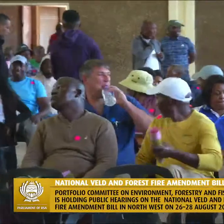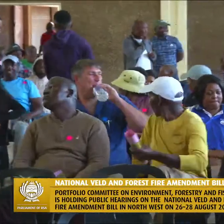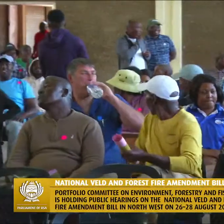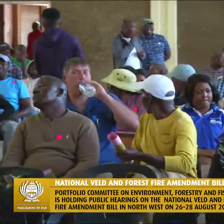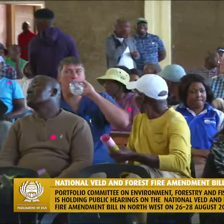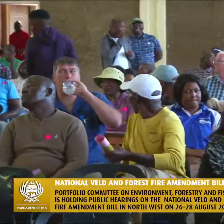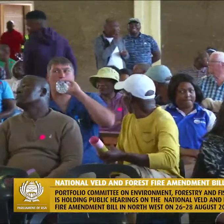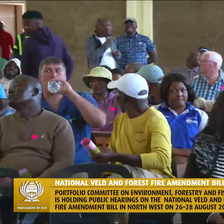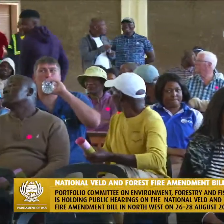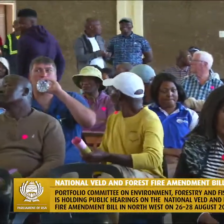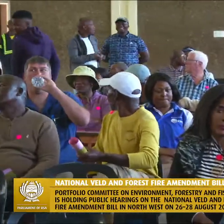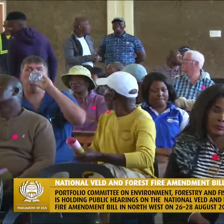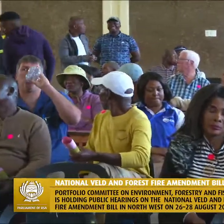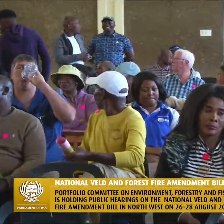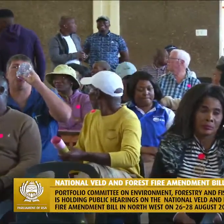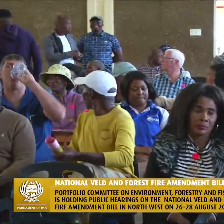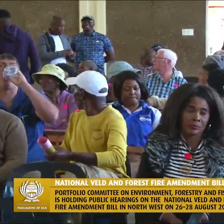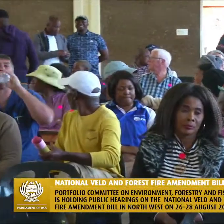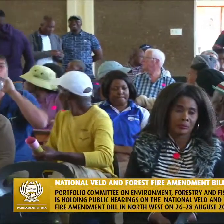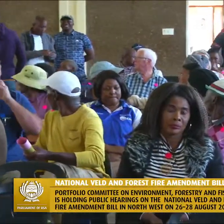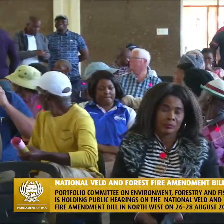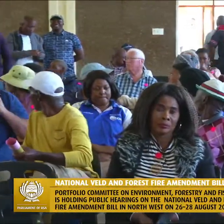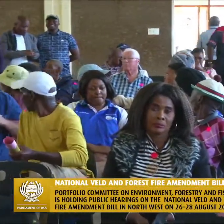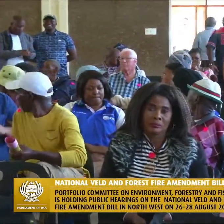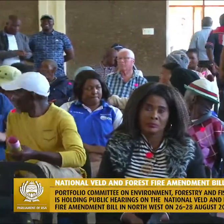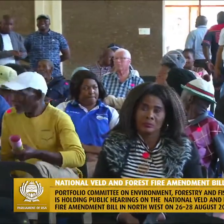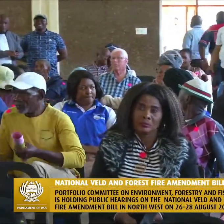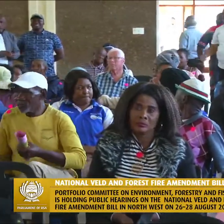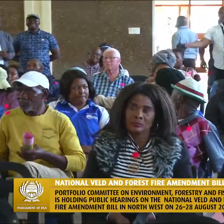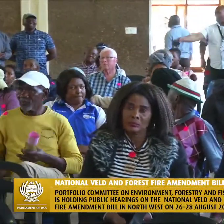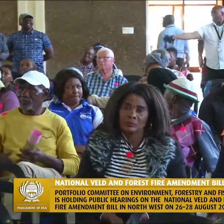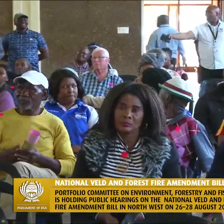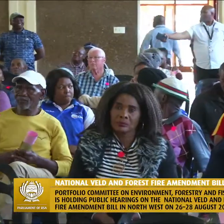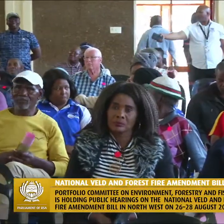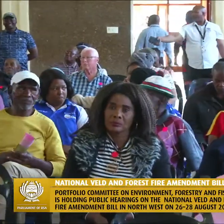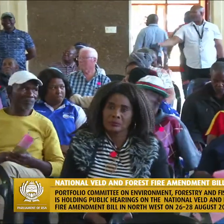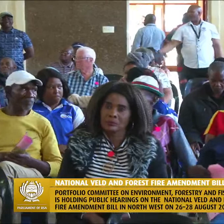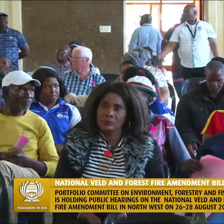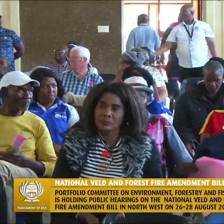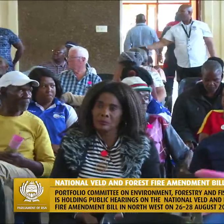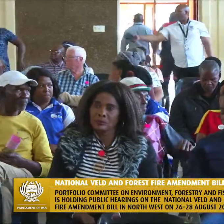he knows he's the last to speak so i don't know why it's okay